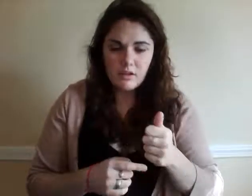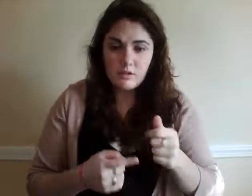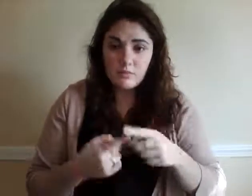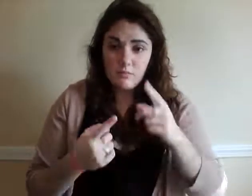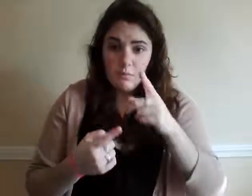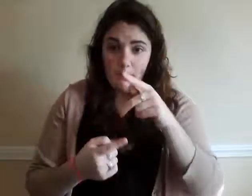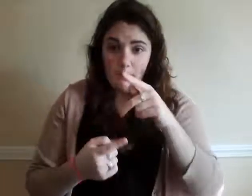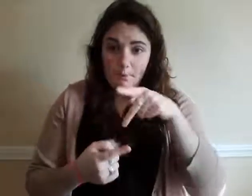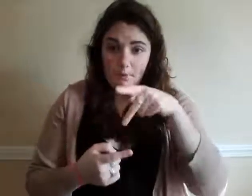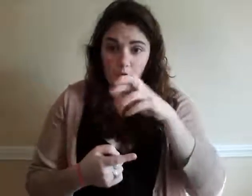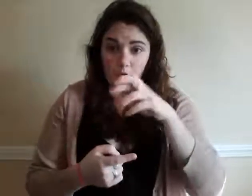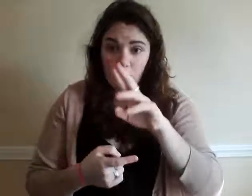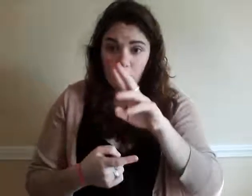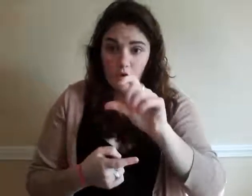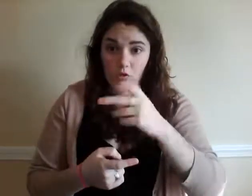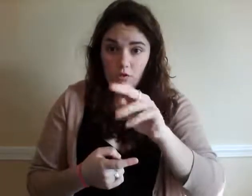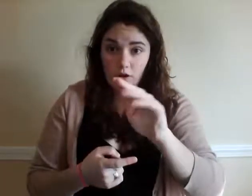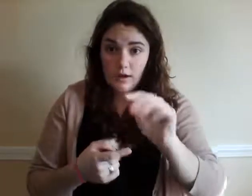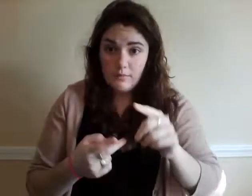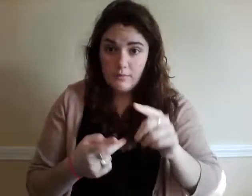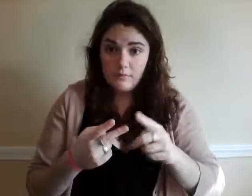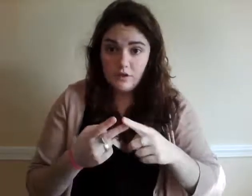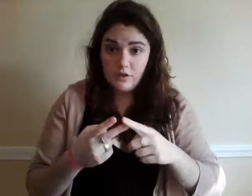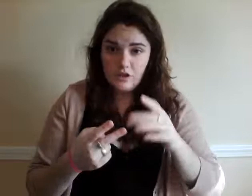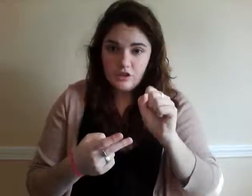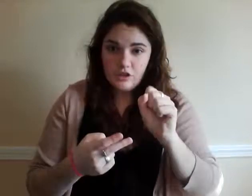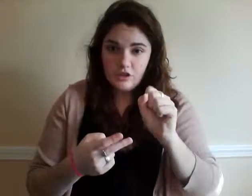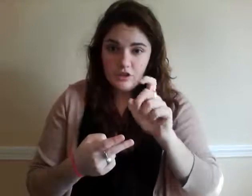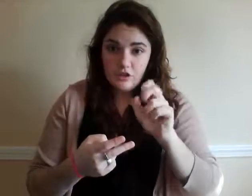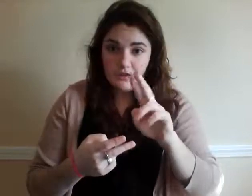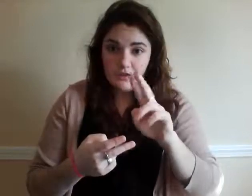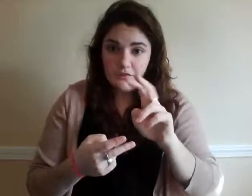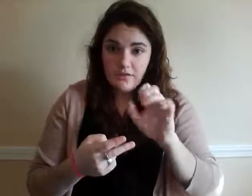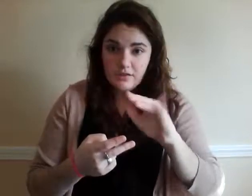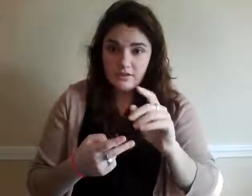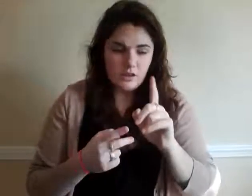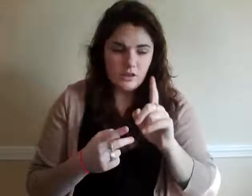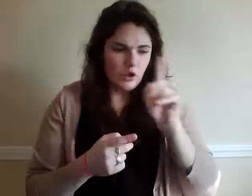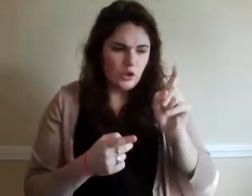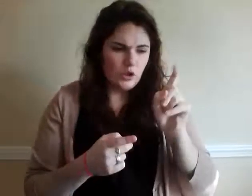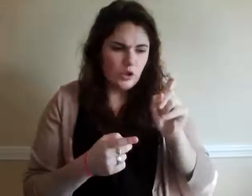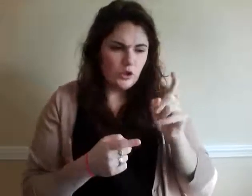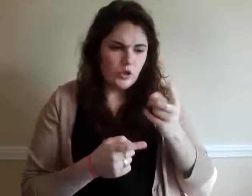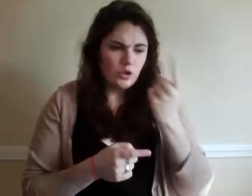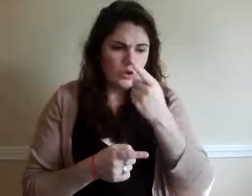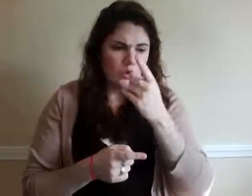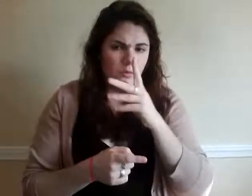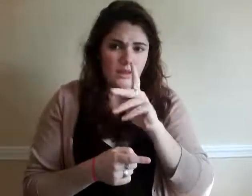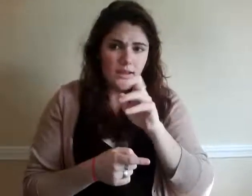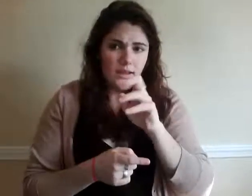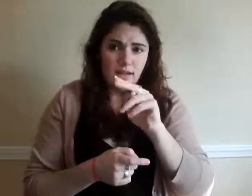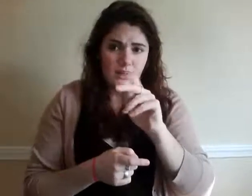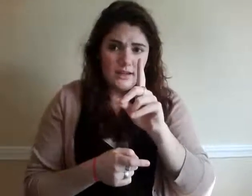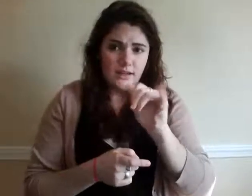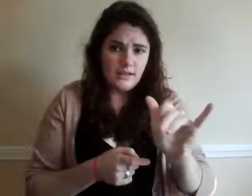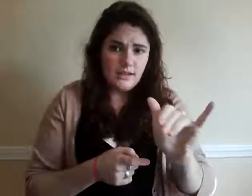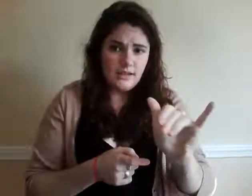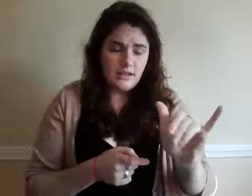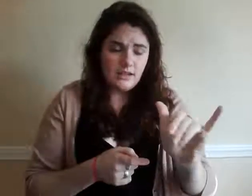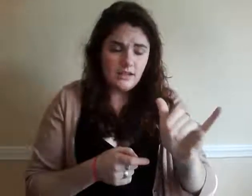opportunity to go to the Kennedy School? Actually, we didn't get a chance to. We had an appointment with Mrs. Stern last week, and Reed got sick, and